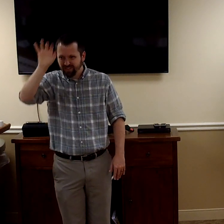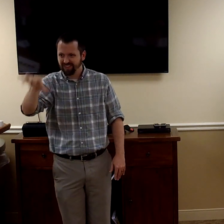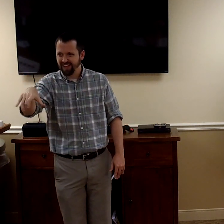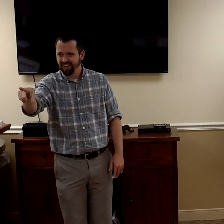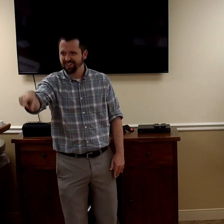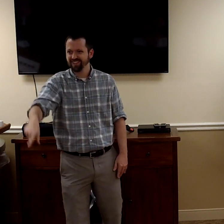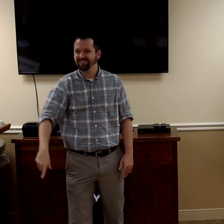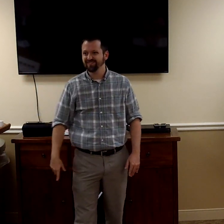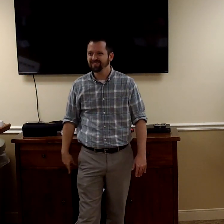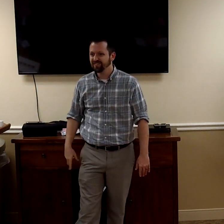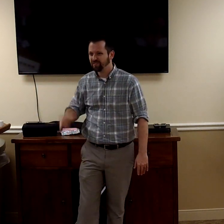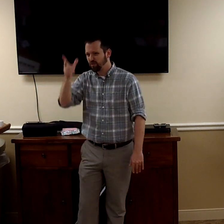Mm-hmm.